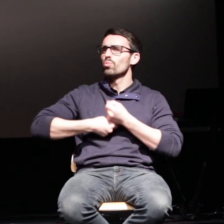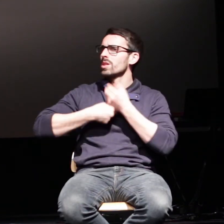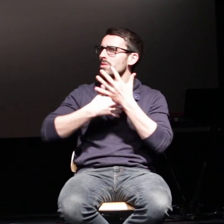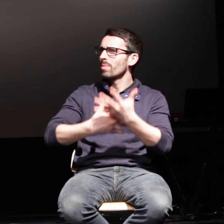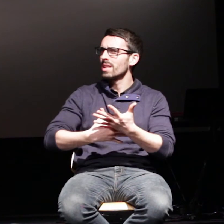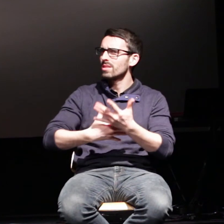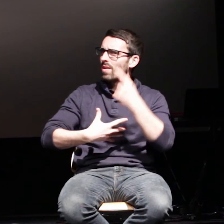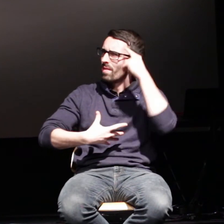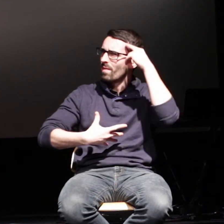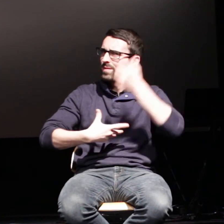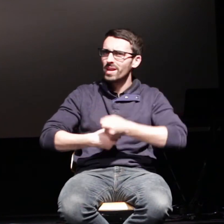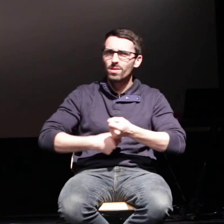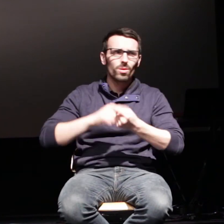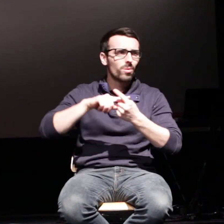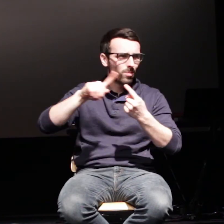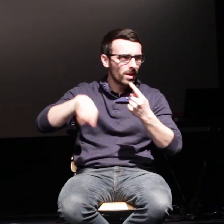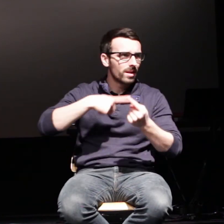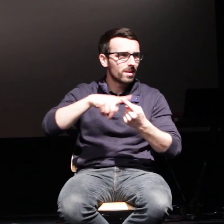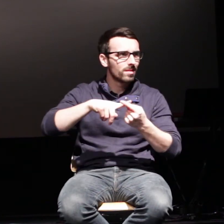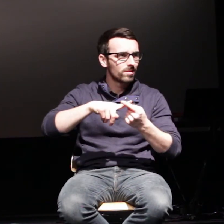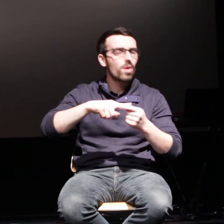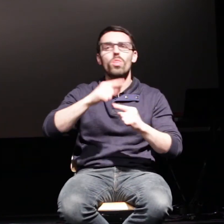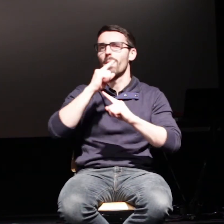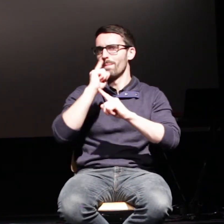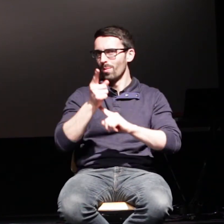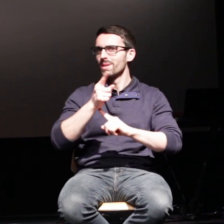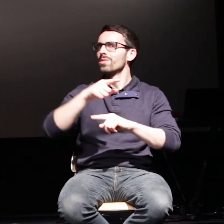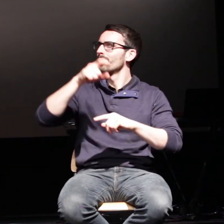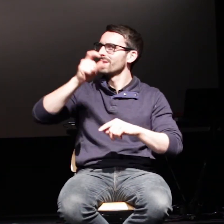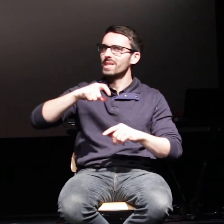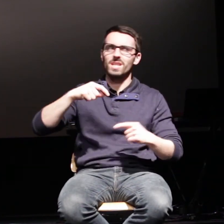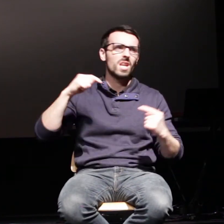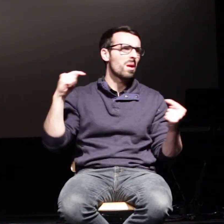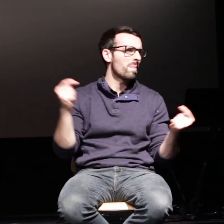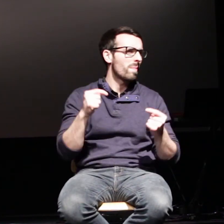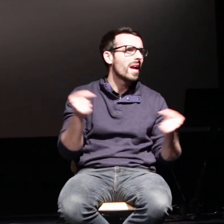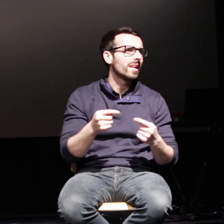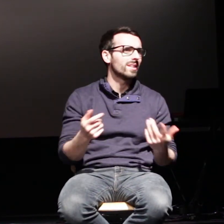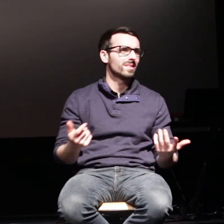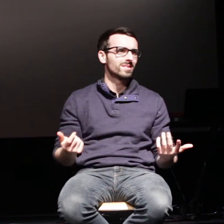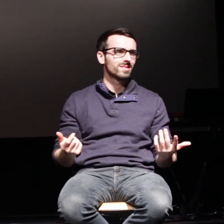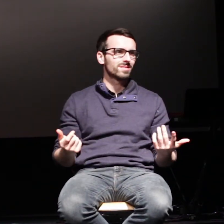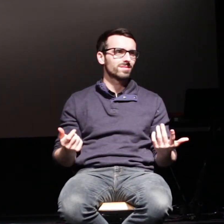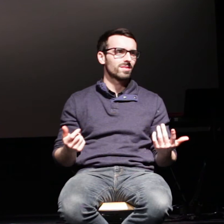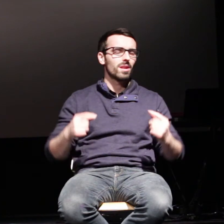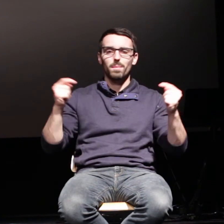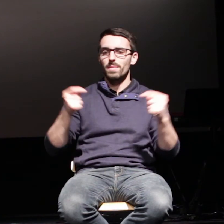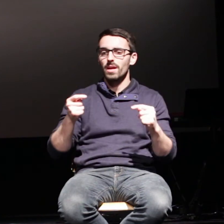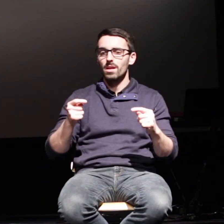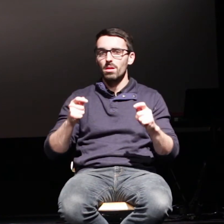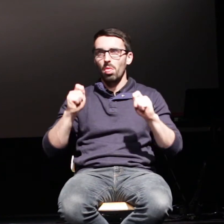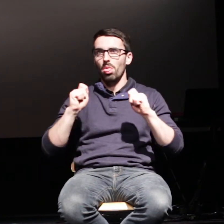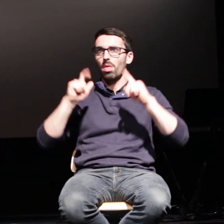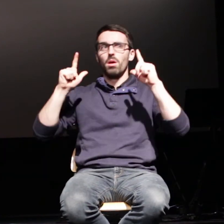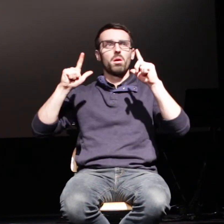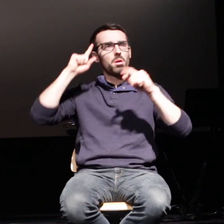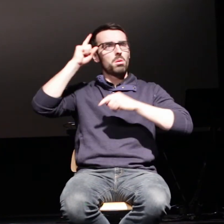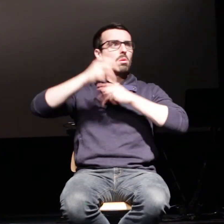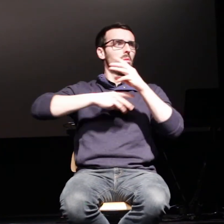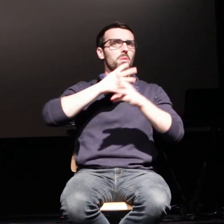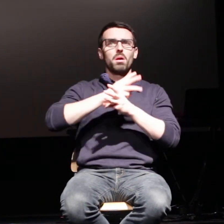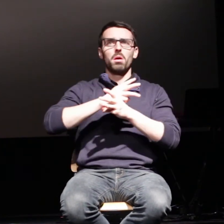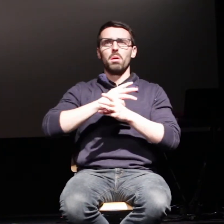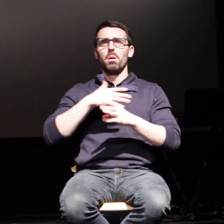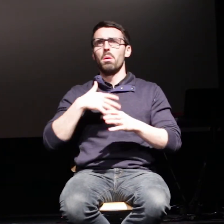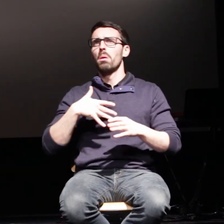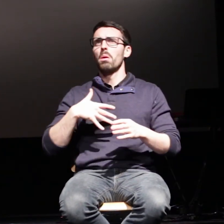It's in the moments of life where we have a need and we become aware of it. Pain wakes us up to our reality and we suddenly have